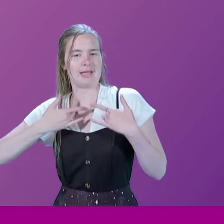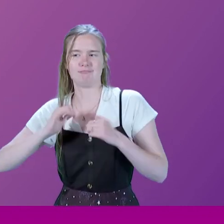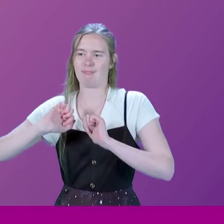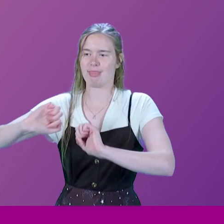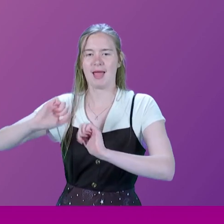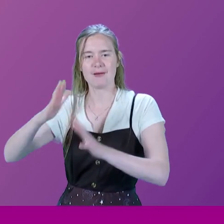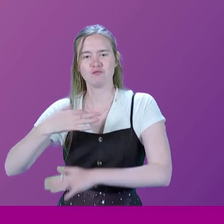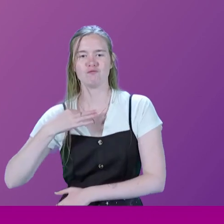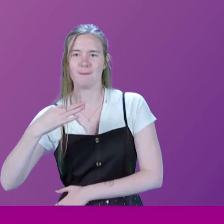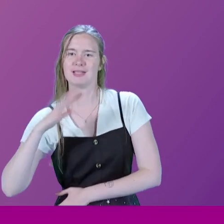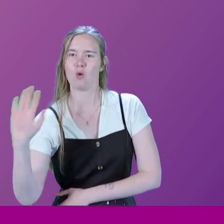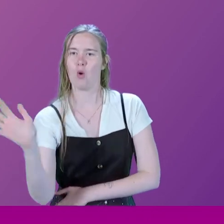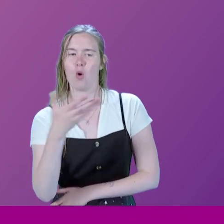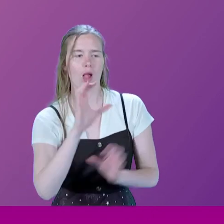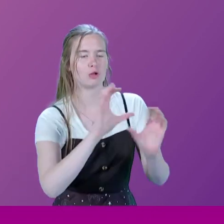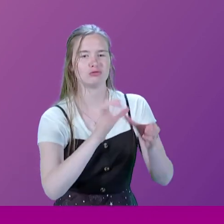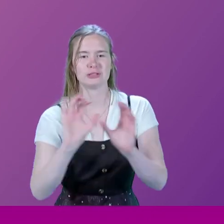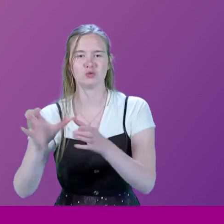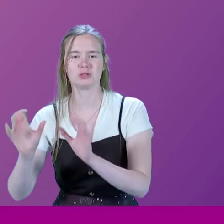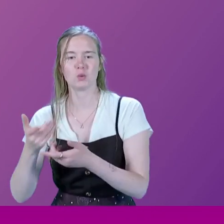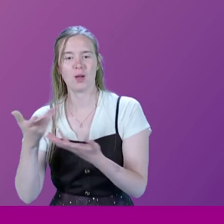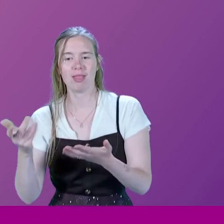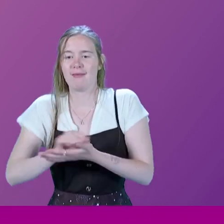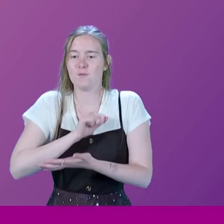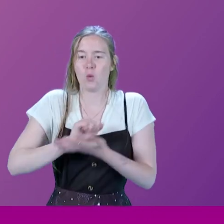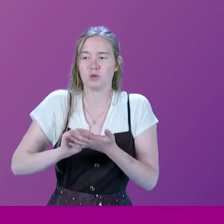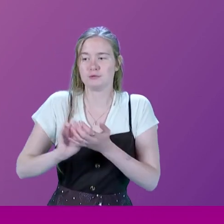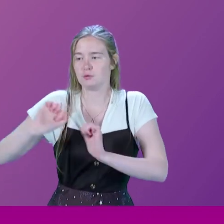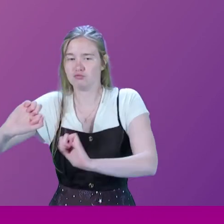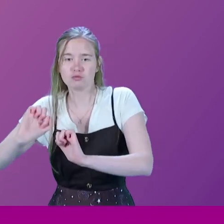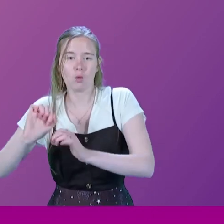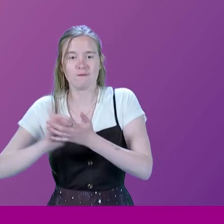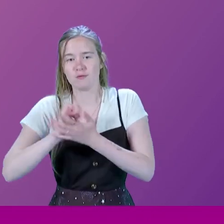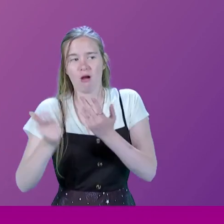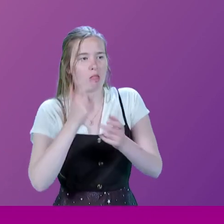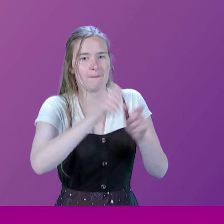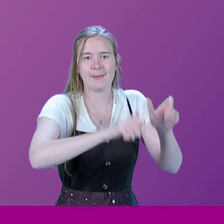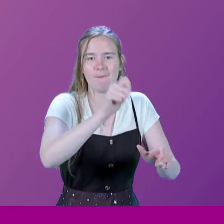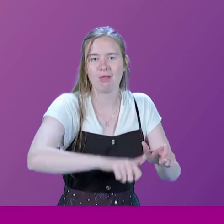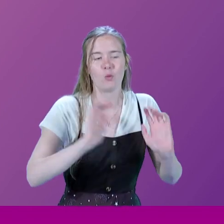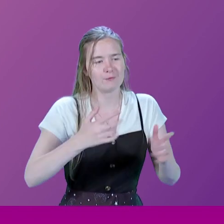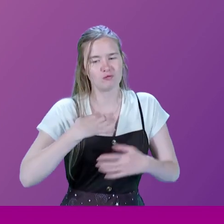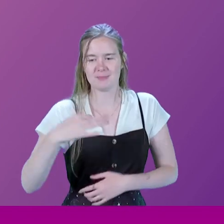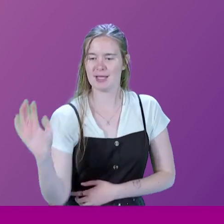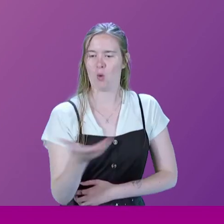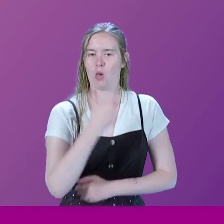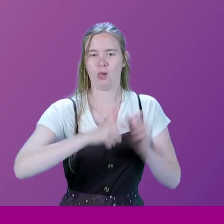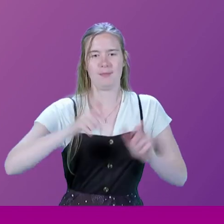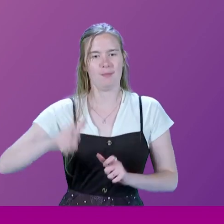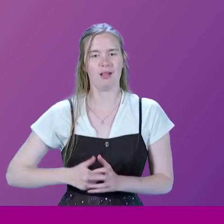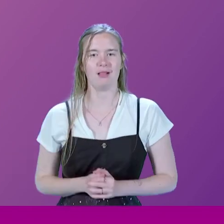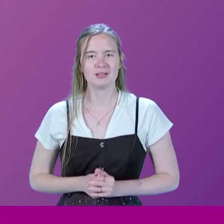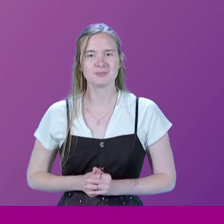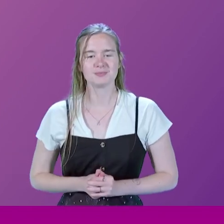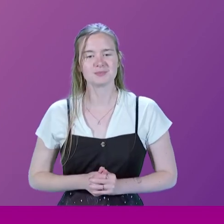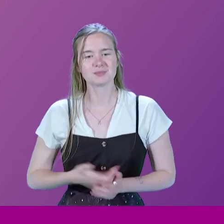she has to represent all the constituents, whether they voted for him or her or not. And I just want to tell